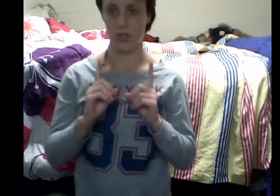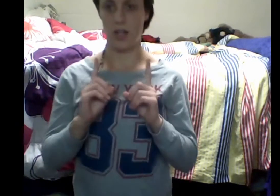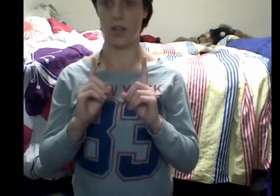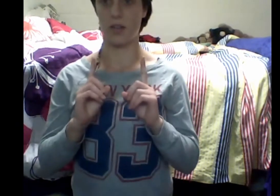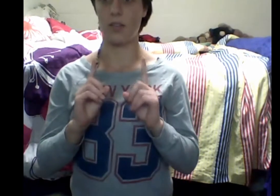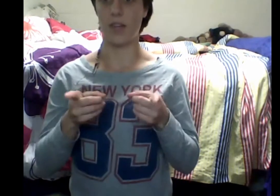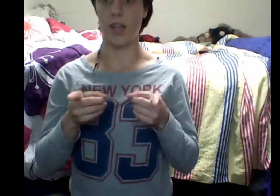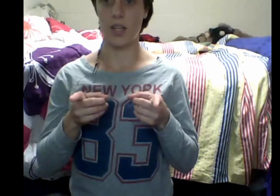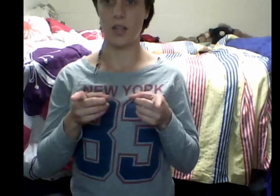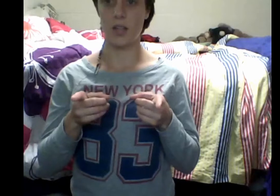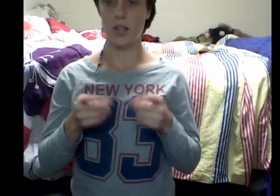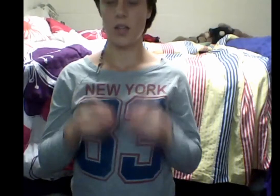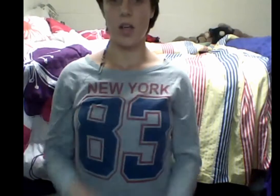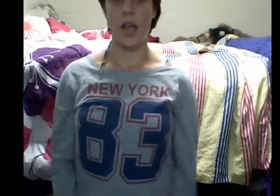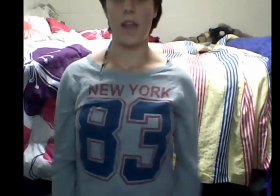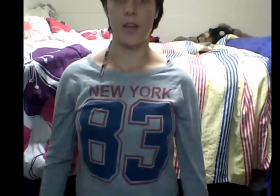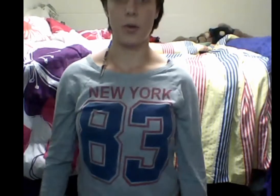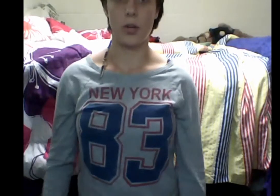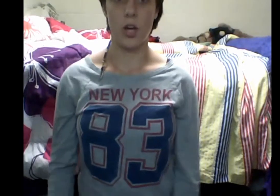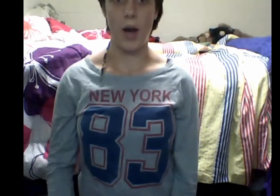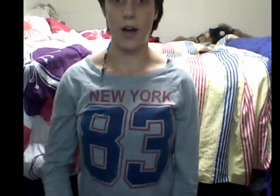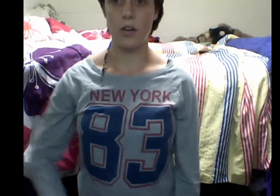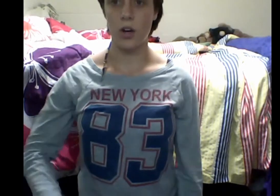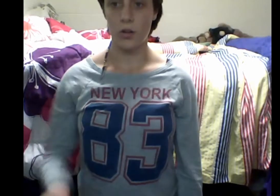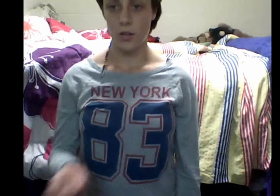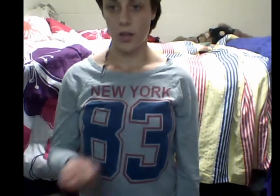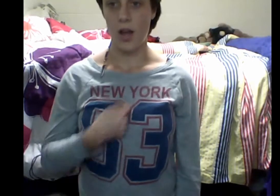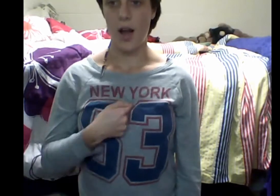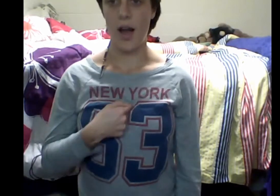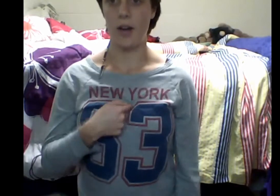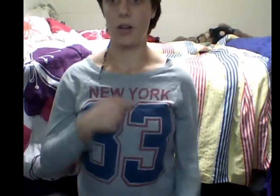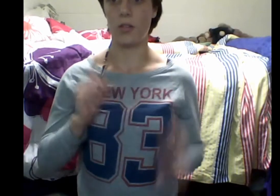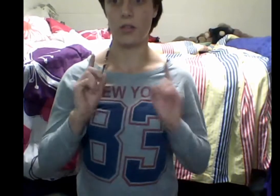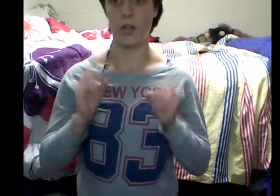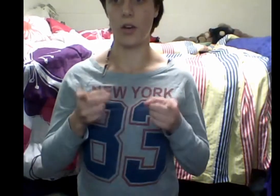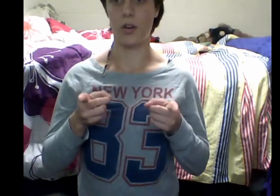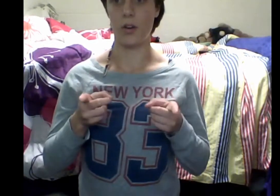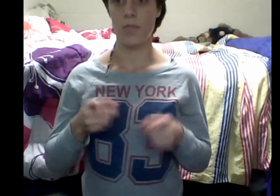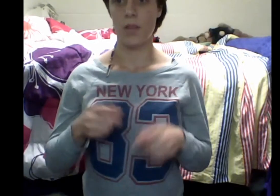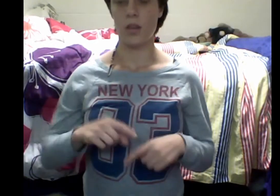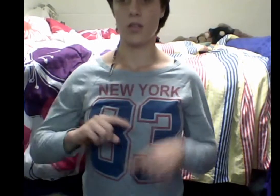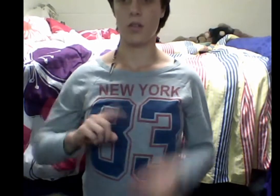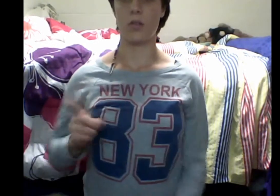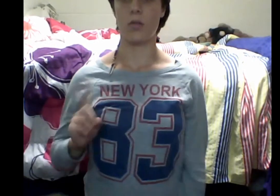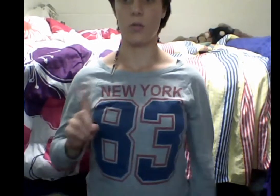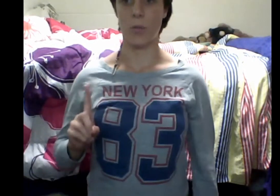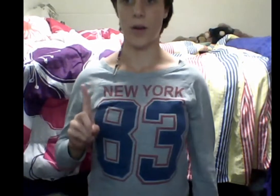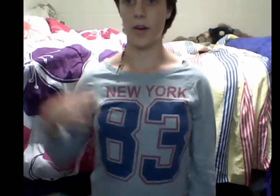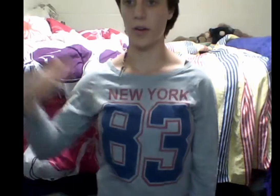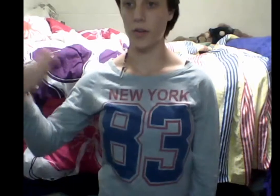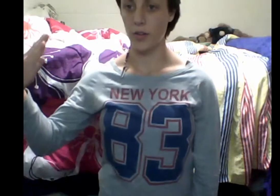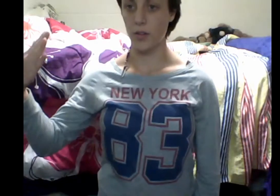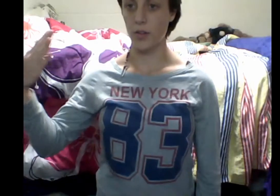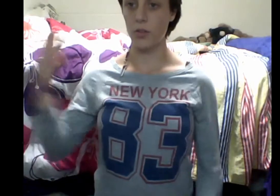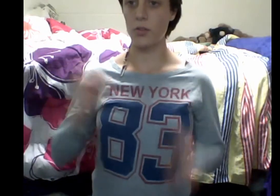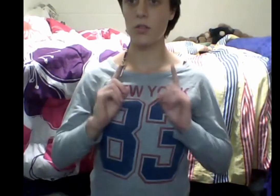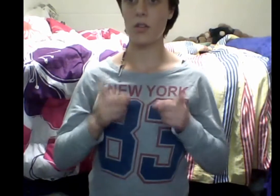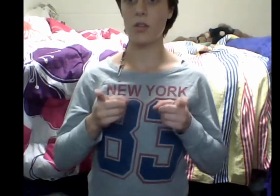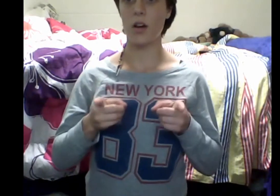kind of flick. And then where you go, I'll go, I'll go. So where you